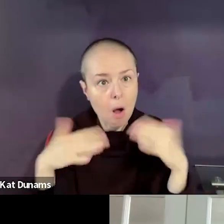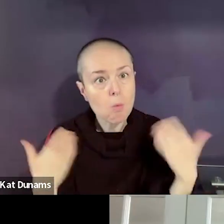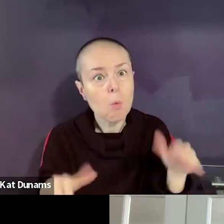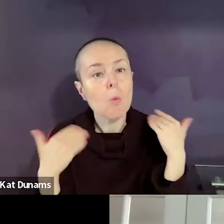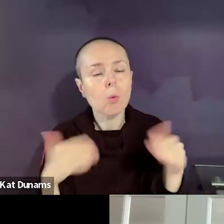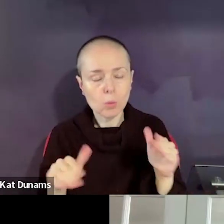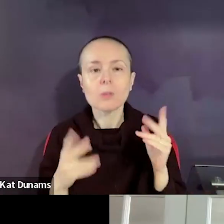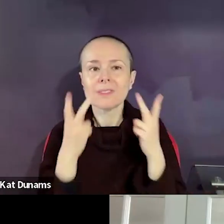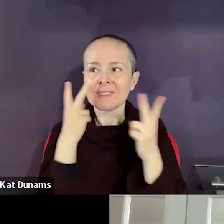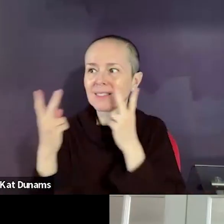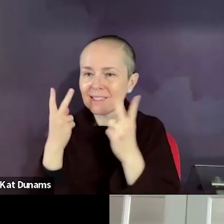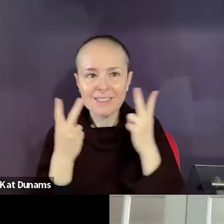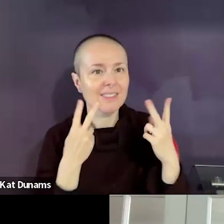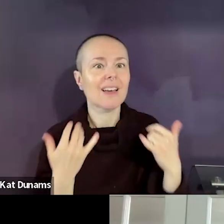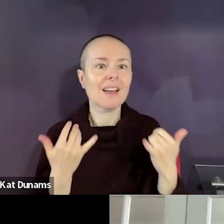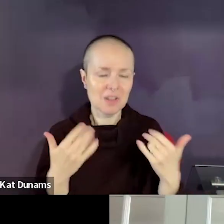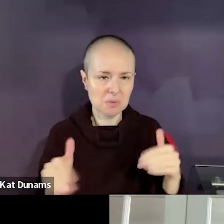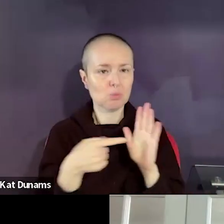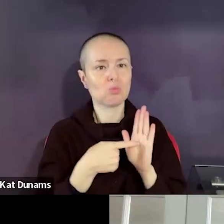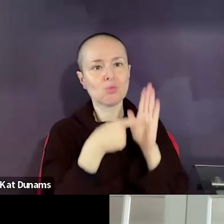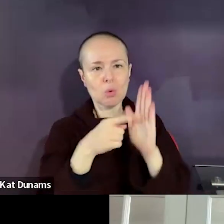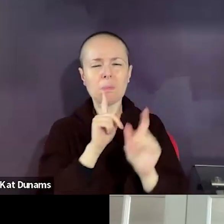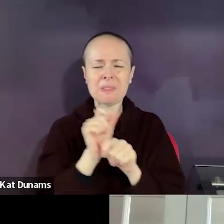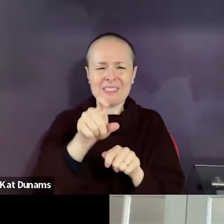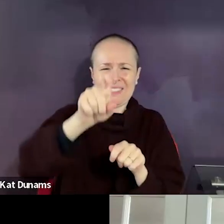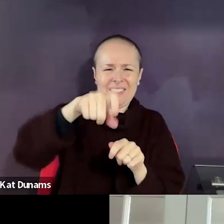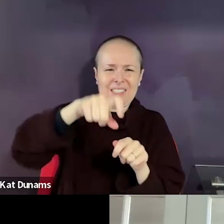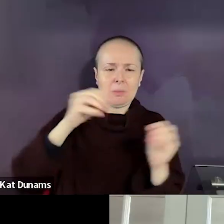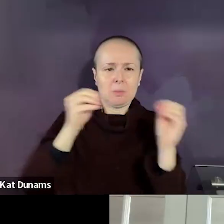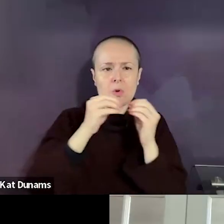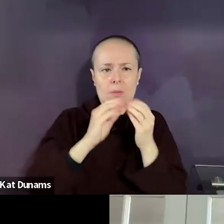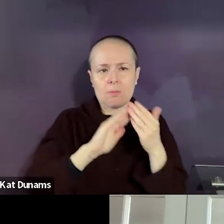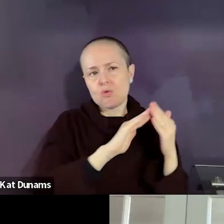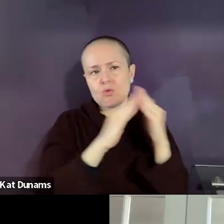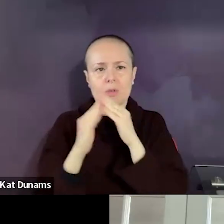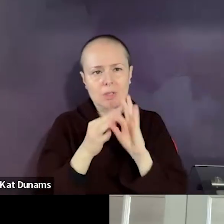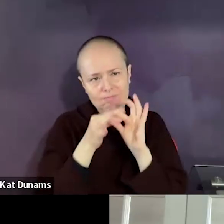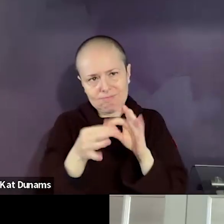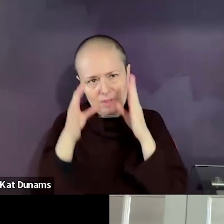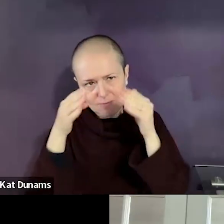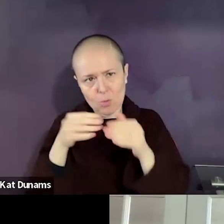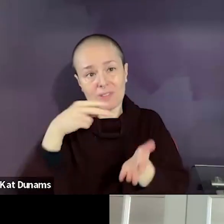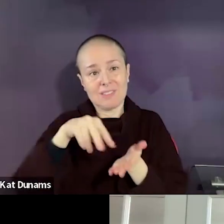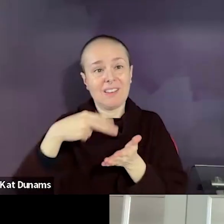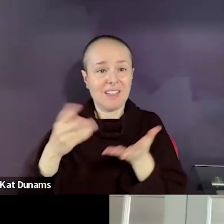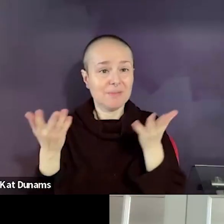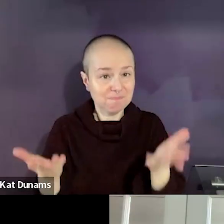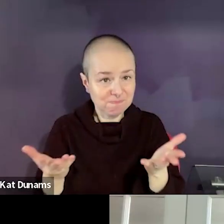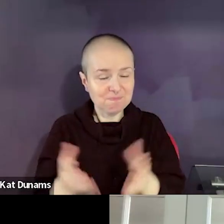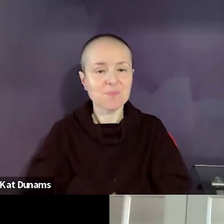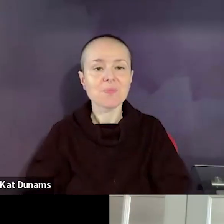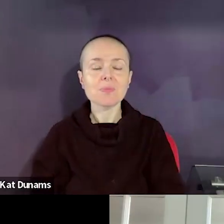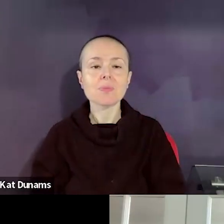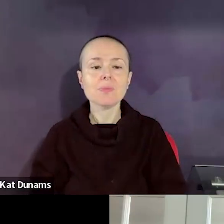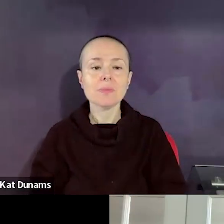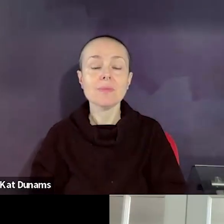is, it expresses that there's a desperate need for community in this dance space.